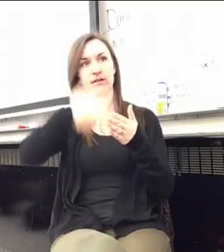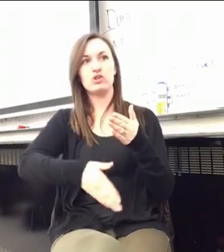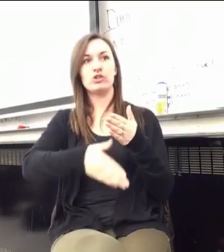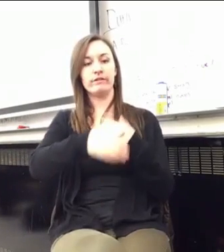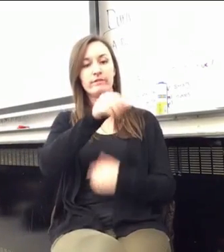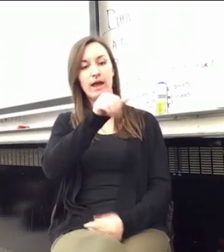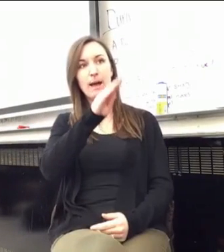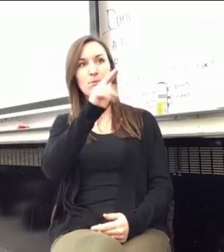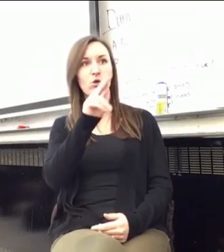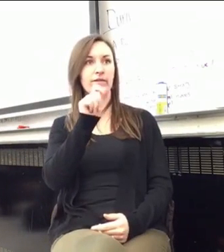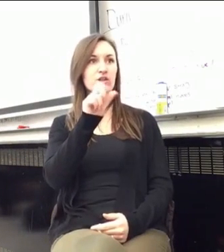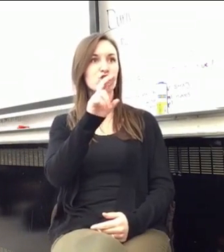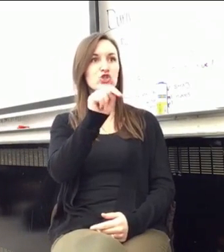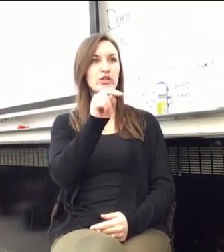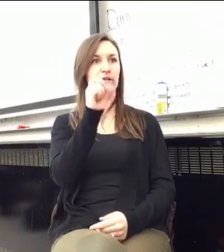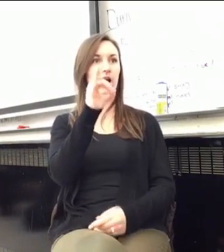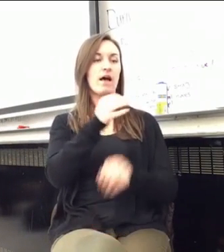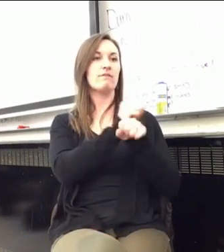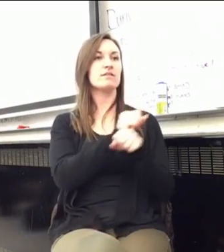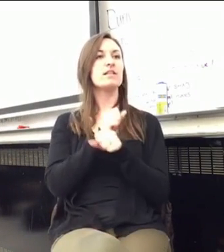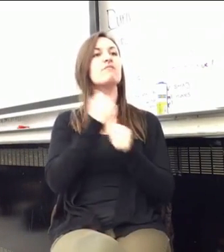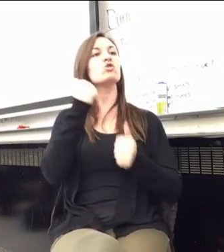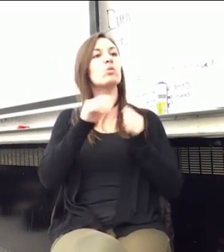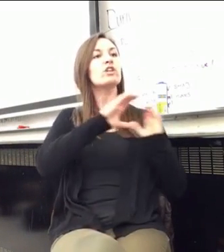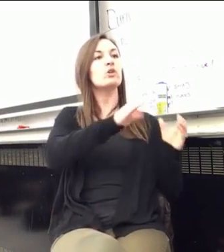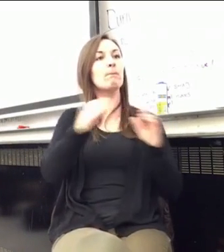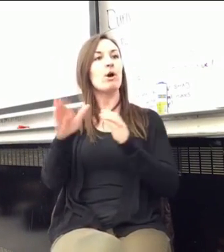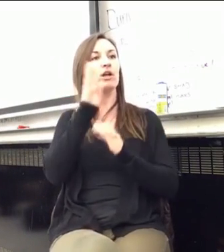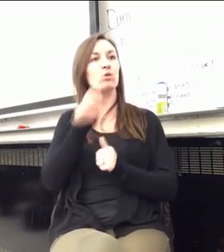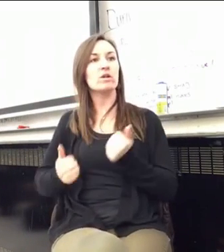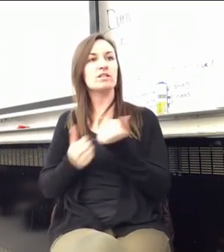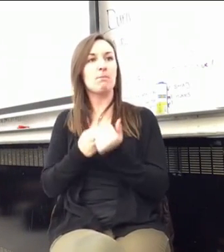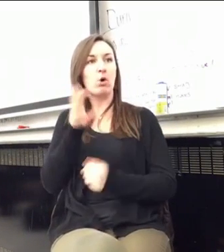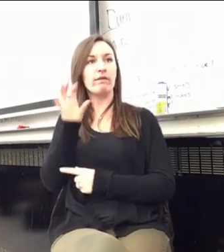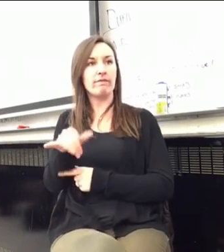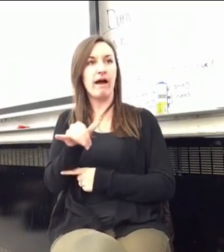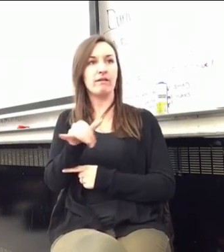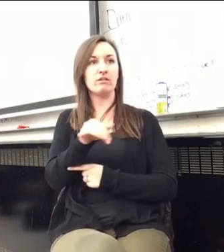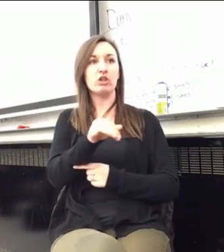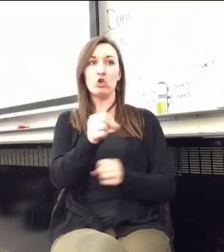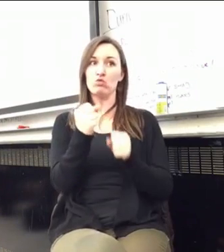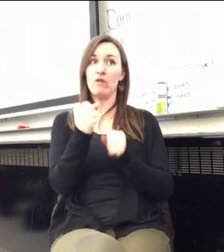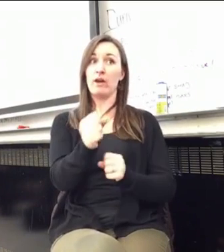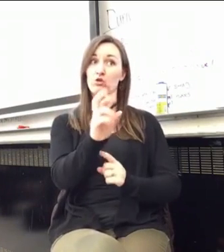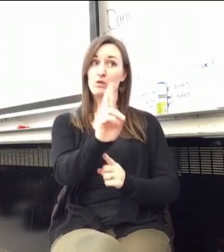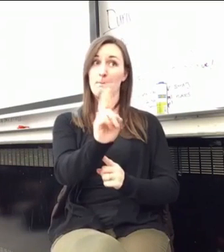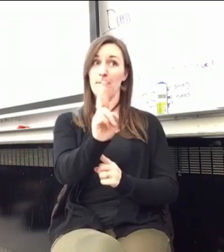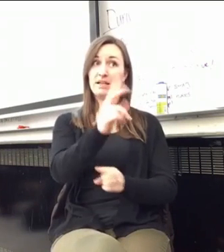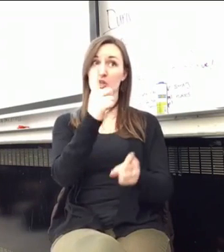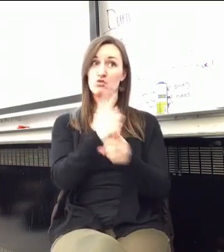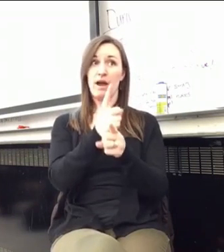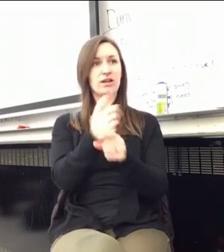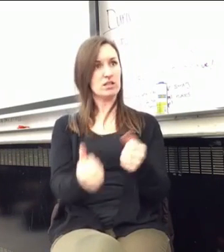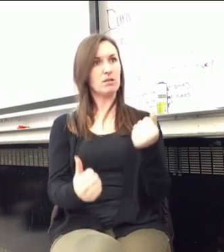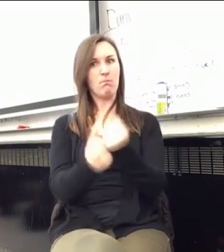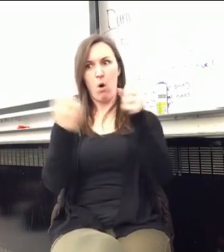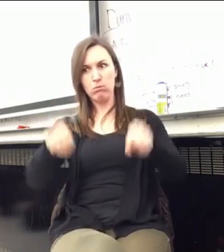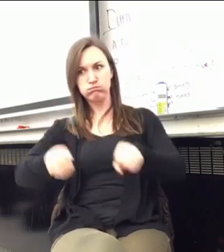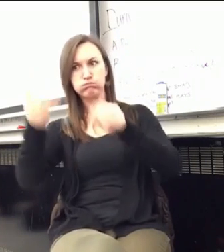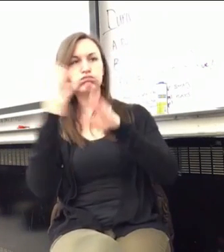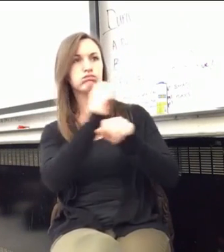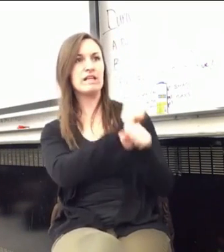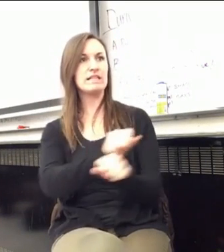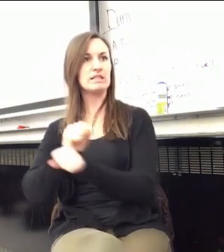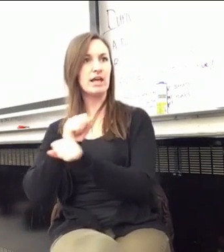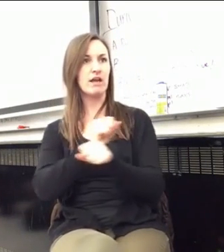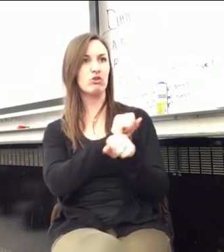party is the most likely to support that claim? Republicans. In particular, the radical Republicans. So if you'll put next to that or on top of